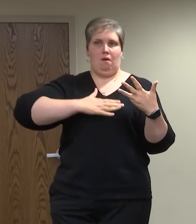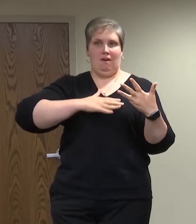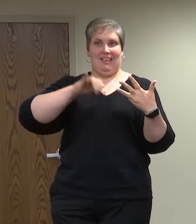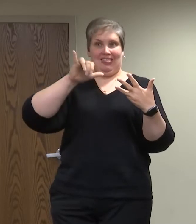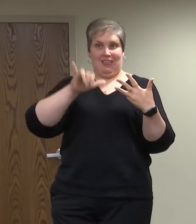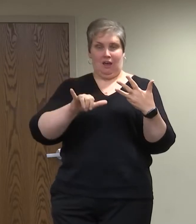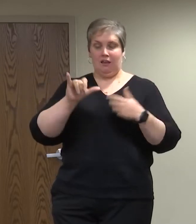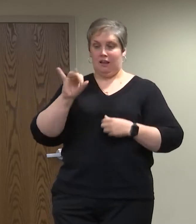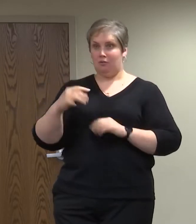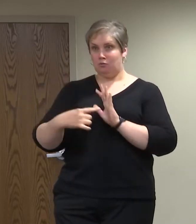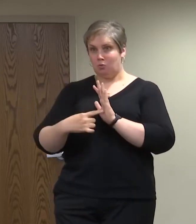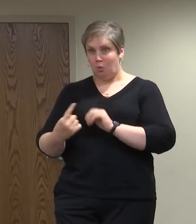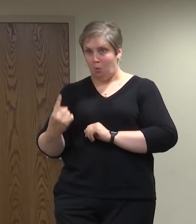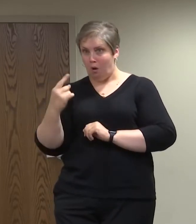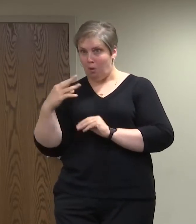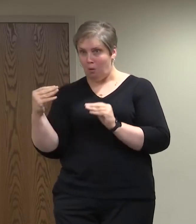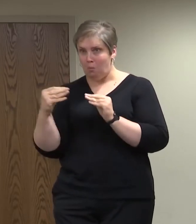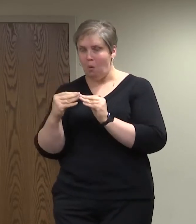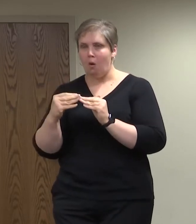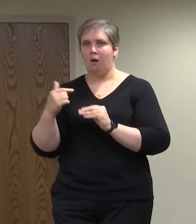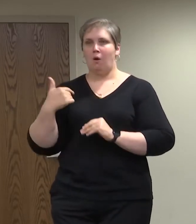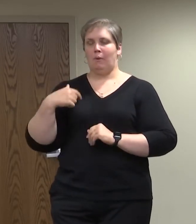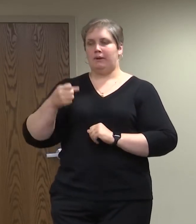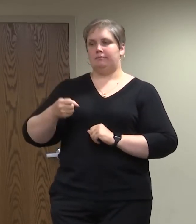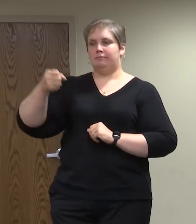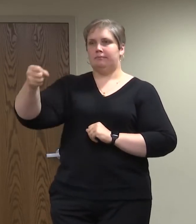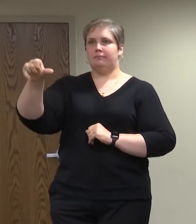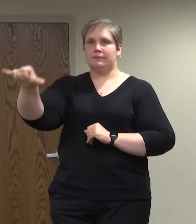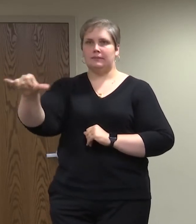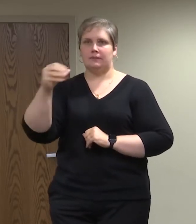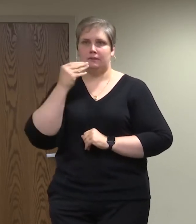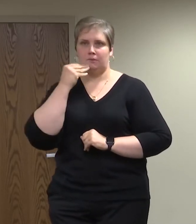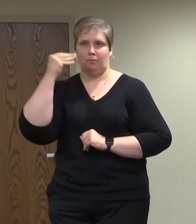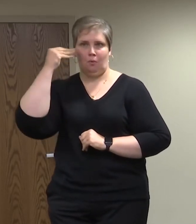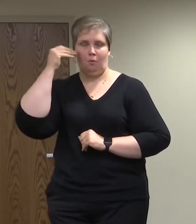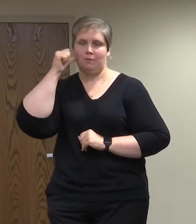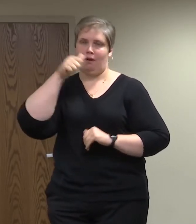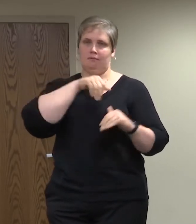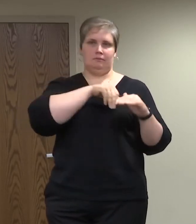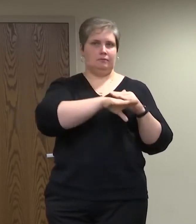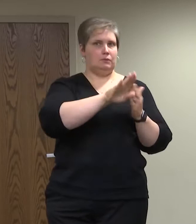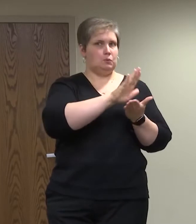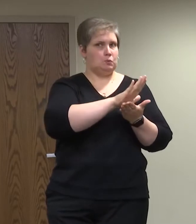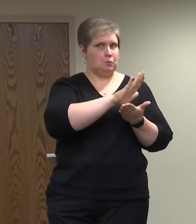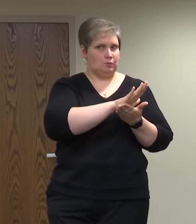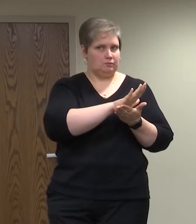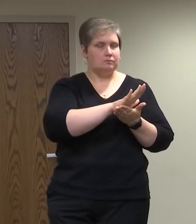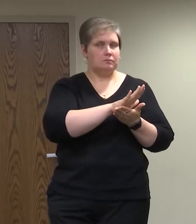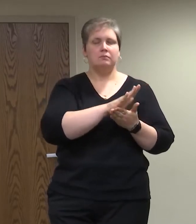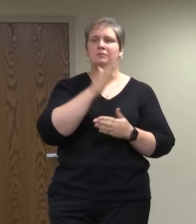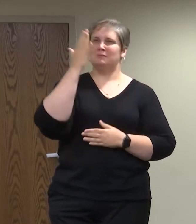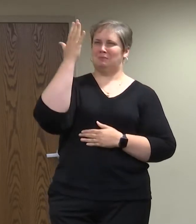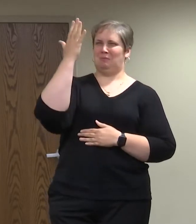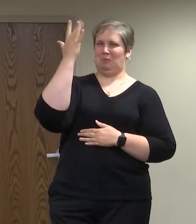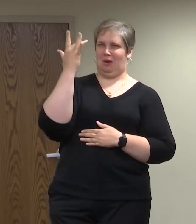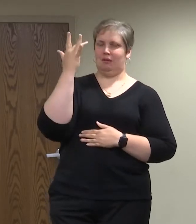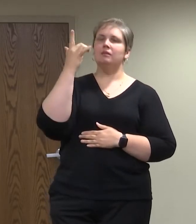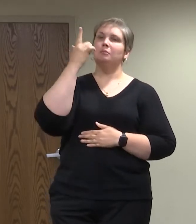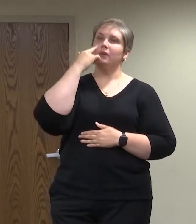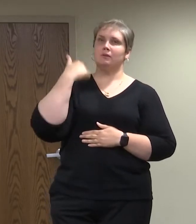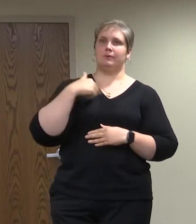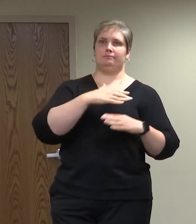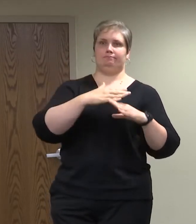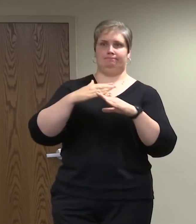those school environments. And the reason for that is we cannot afford to have transmission in the schools if we are committed to in-person